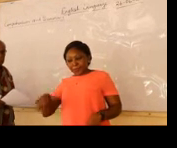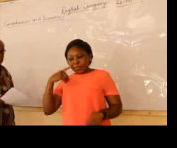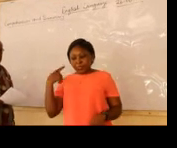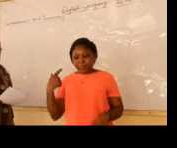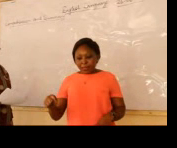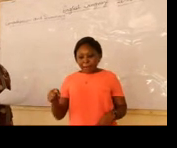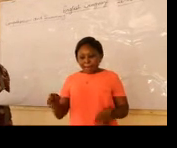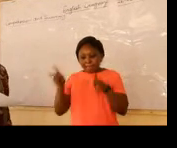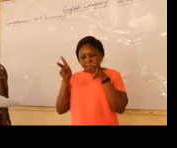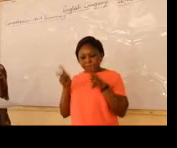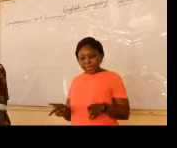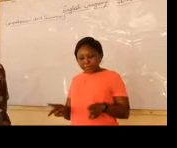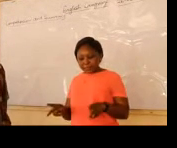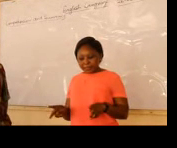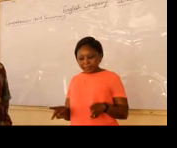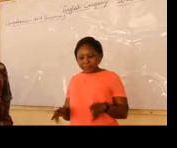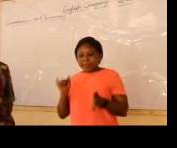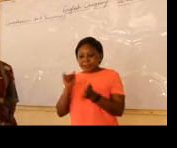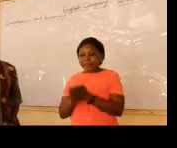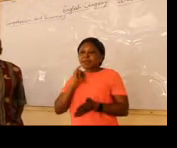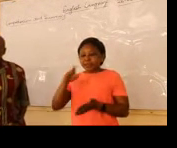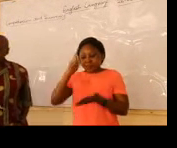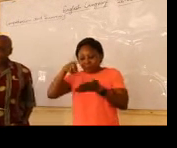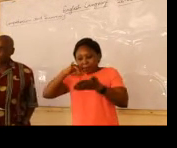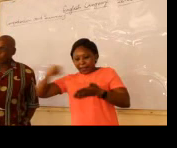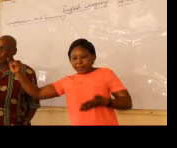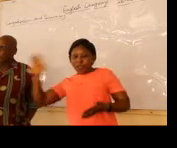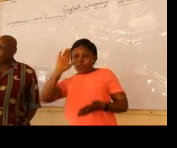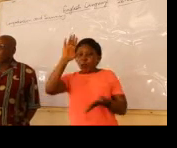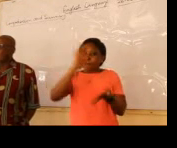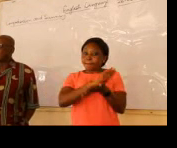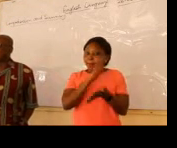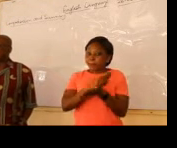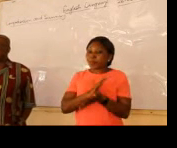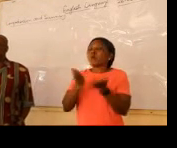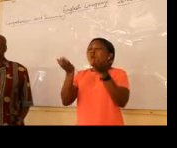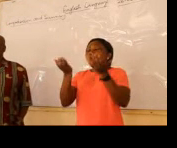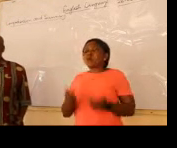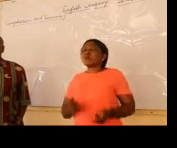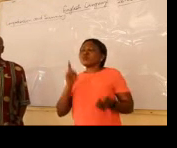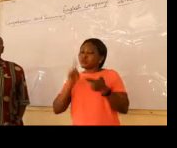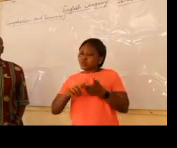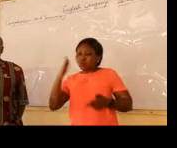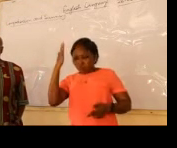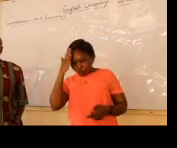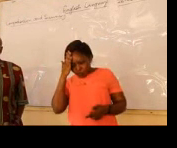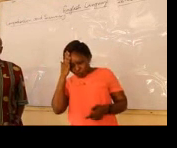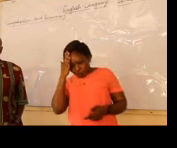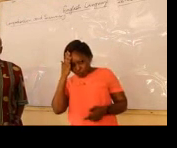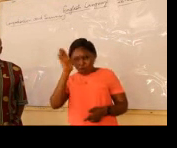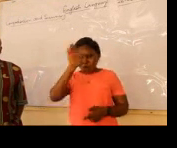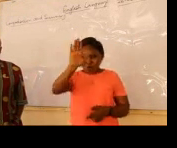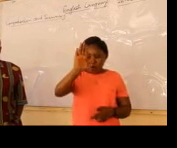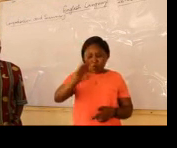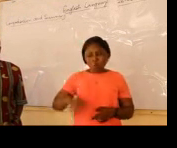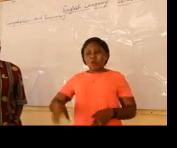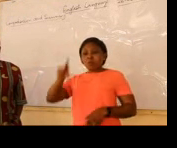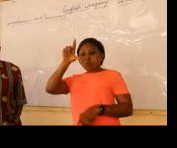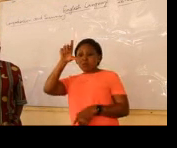the person that is marking your paper wants to know the level of your